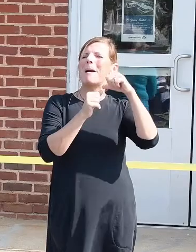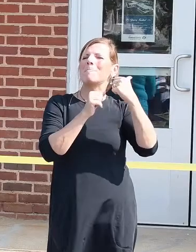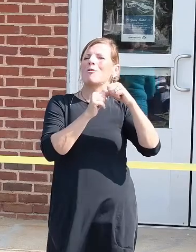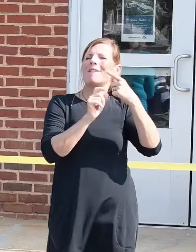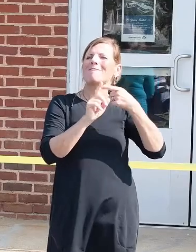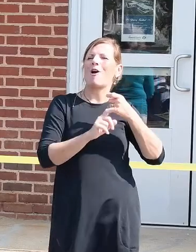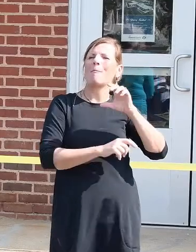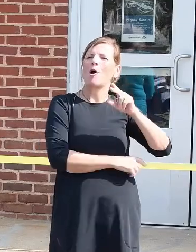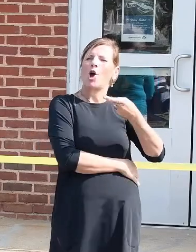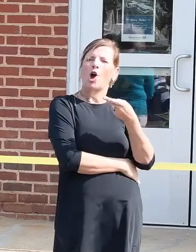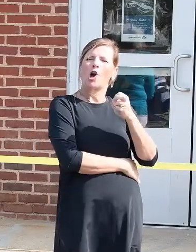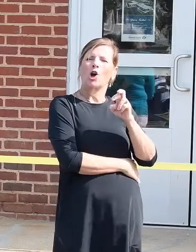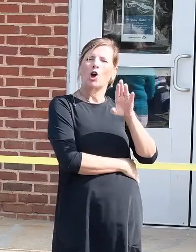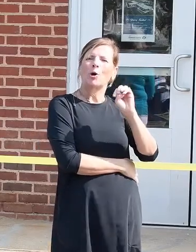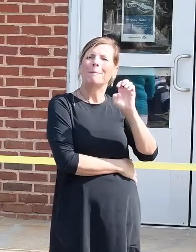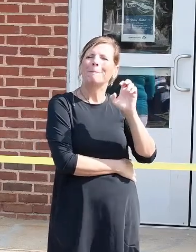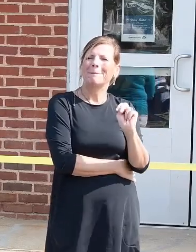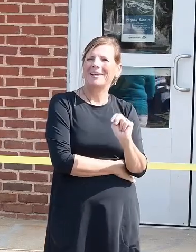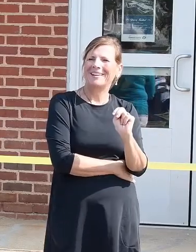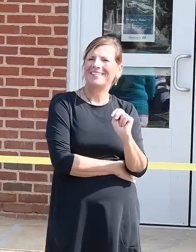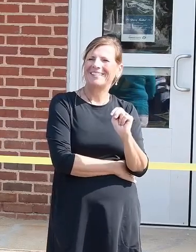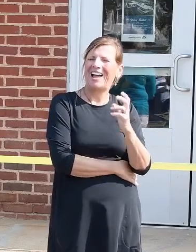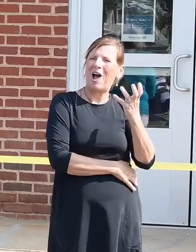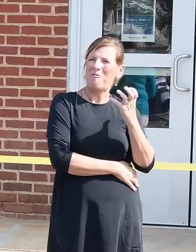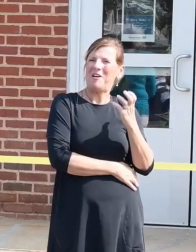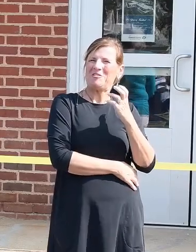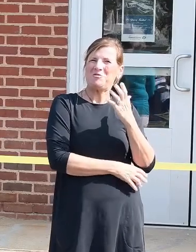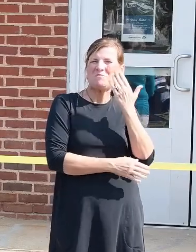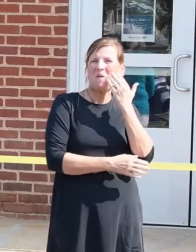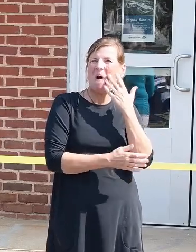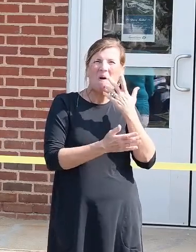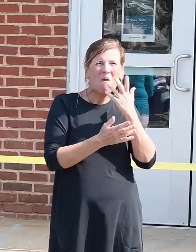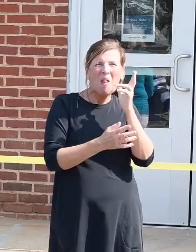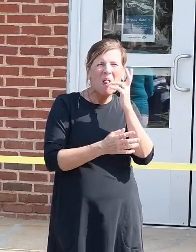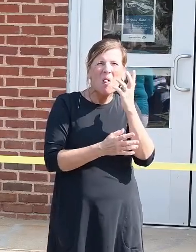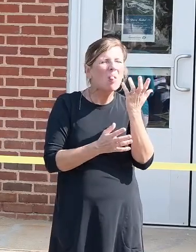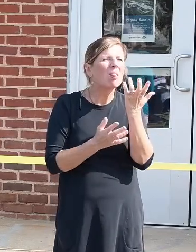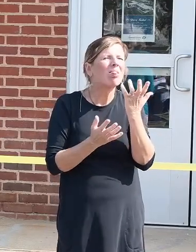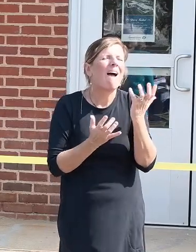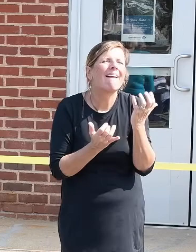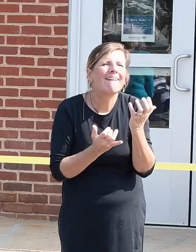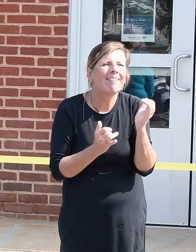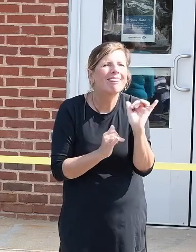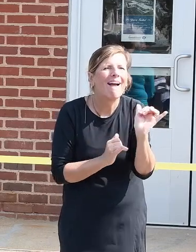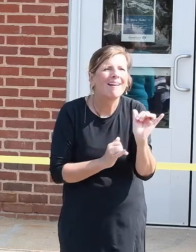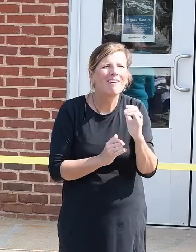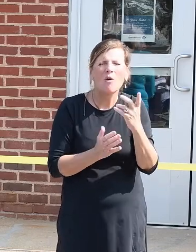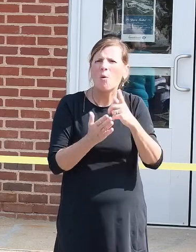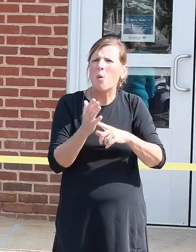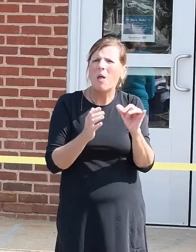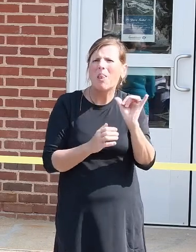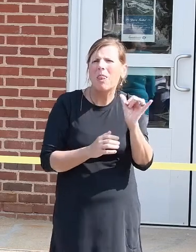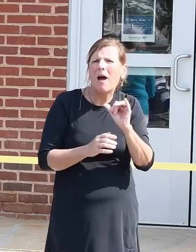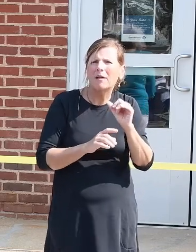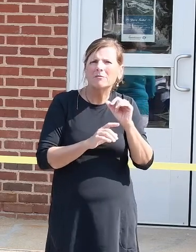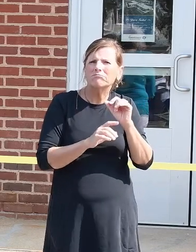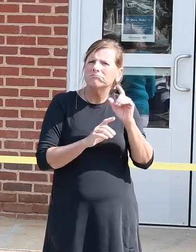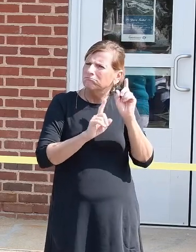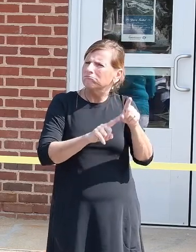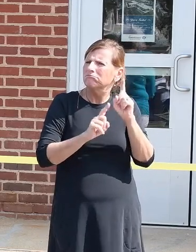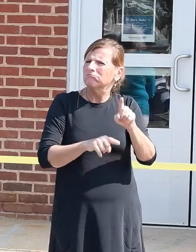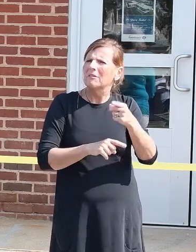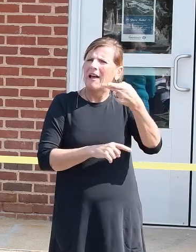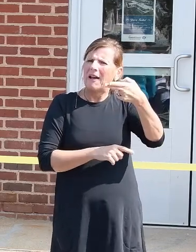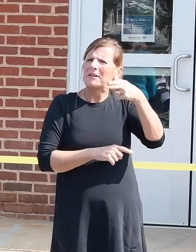with me when I asked him to take me down memory lane. I said, what was it like attending Harriet Tubman School